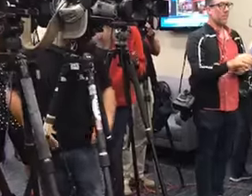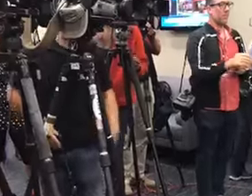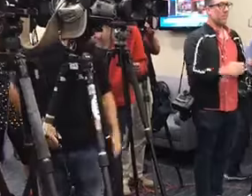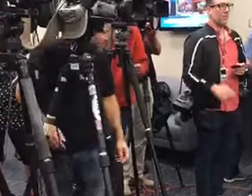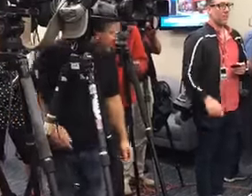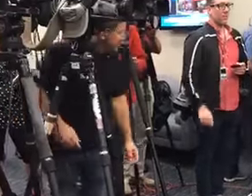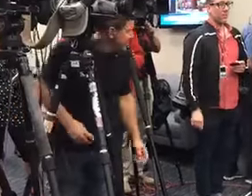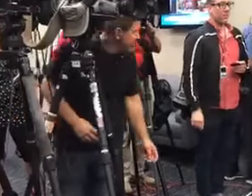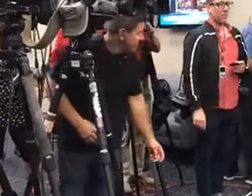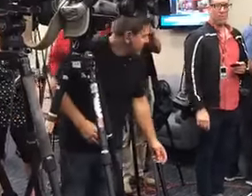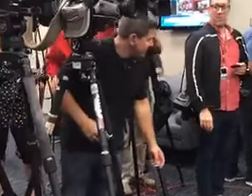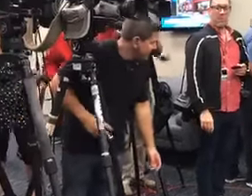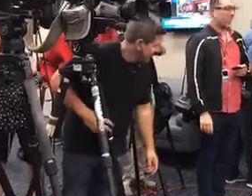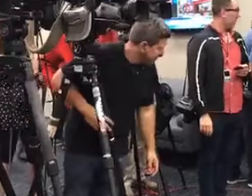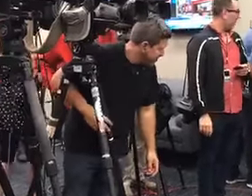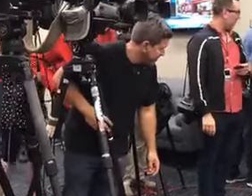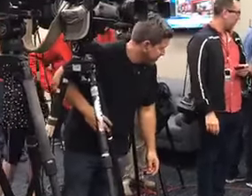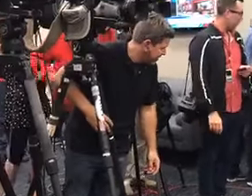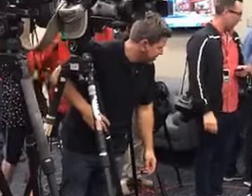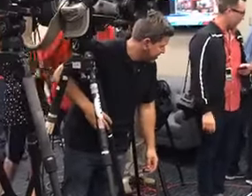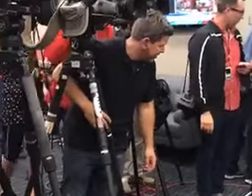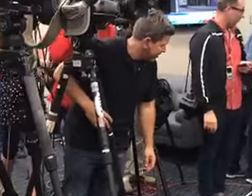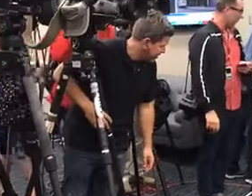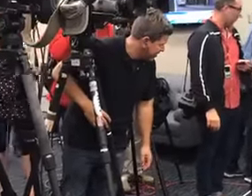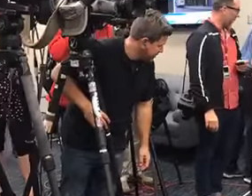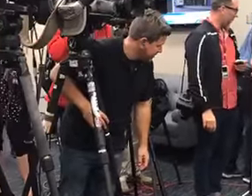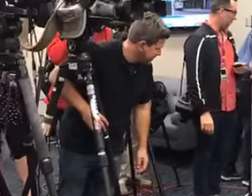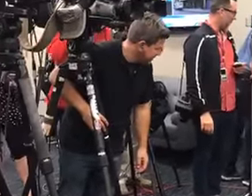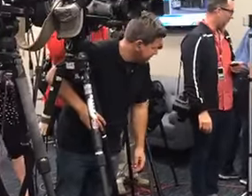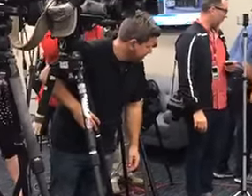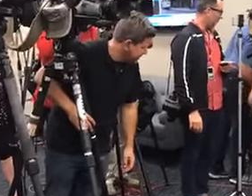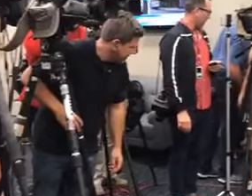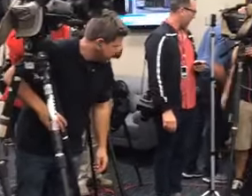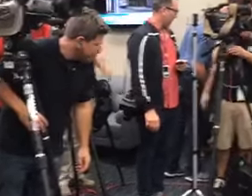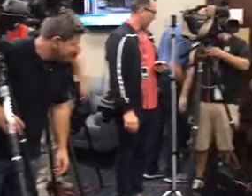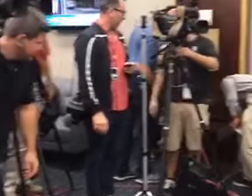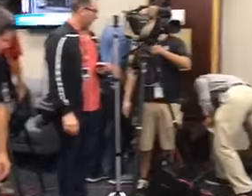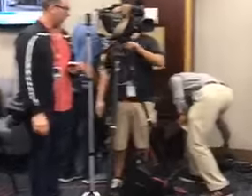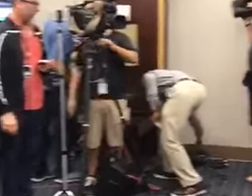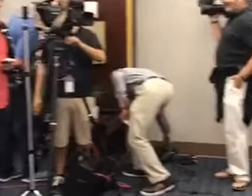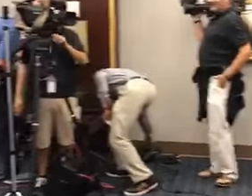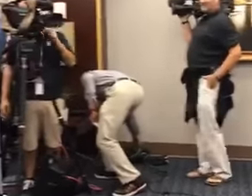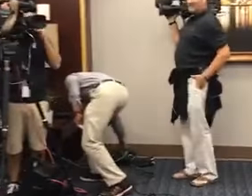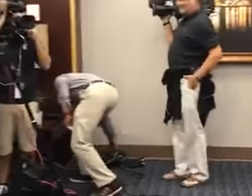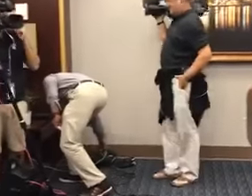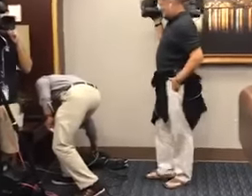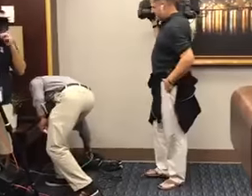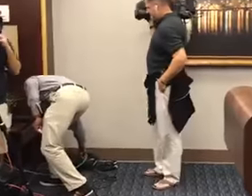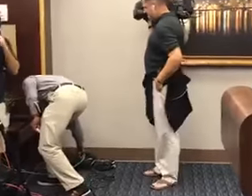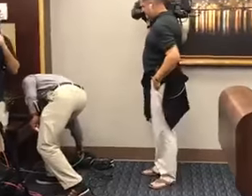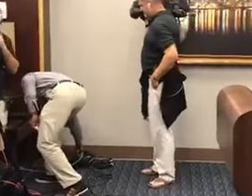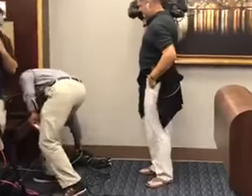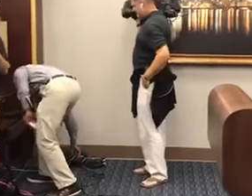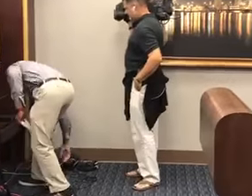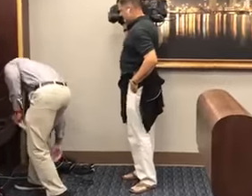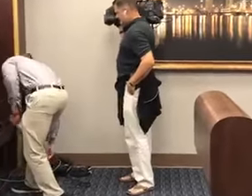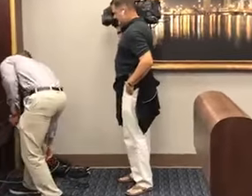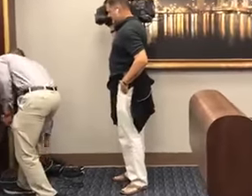Dude, that's a buzz. Just look at it now. Yep. That just fucked my audio on. Whatever that was. 5.